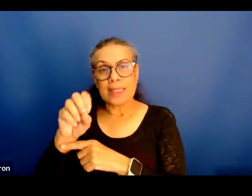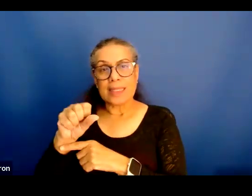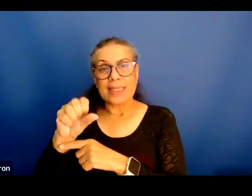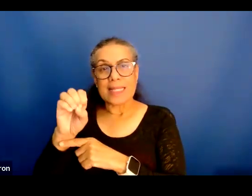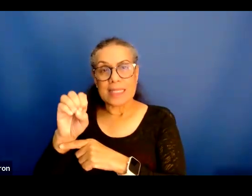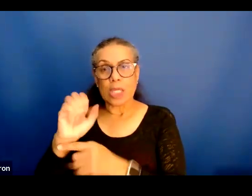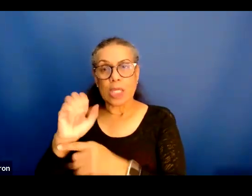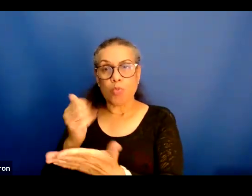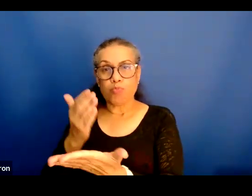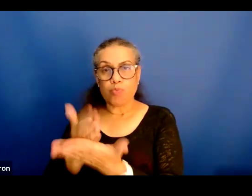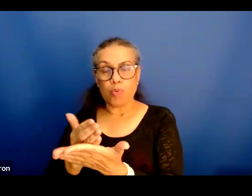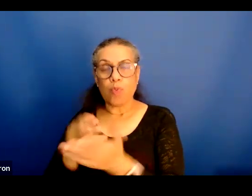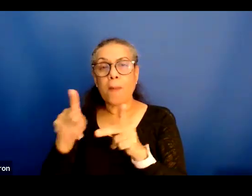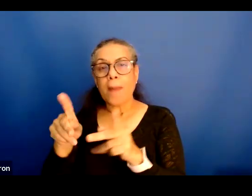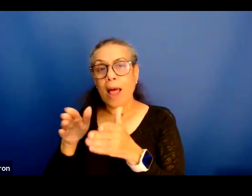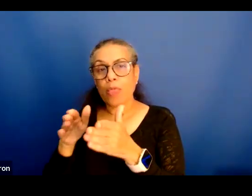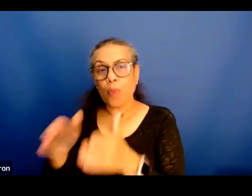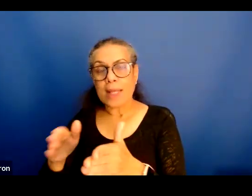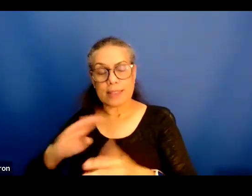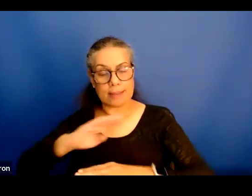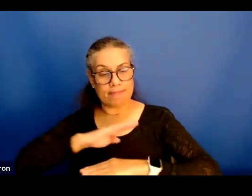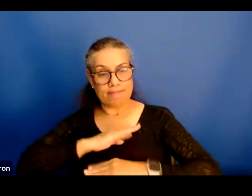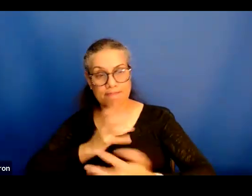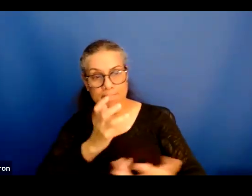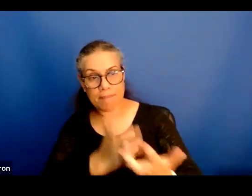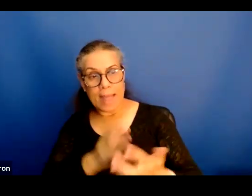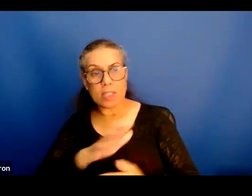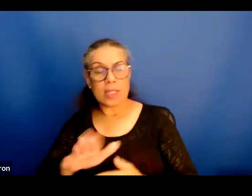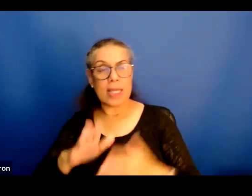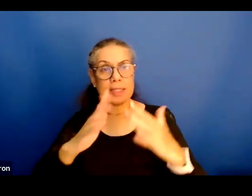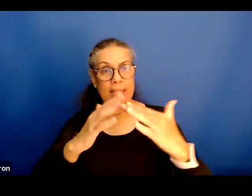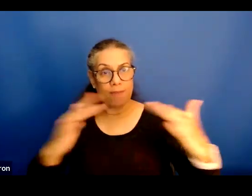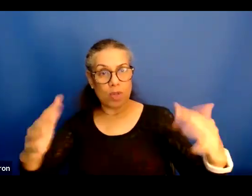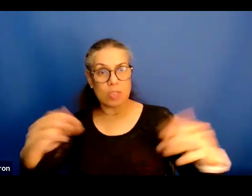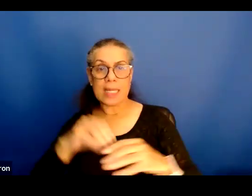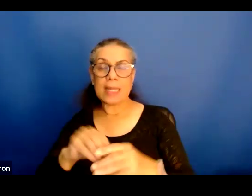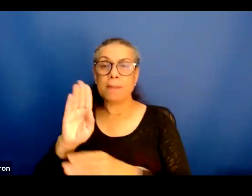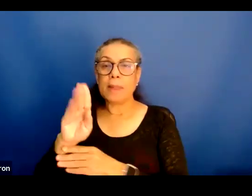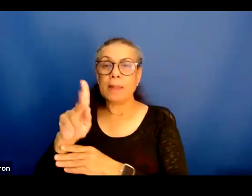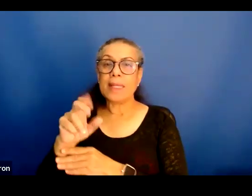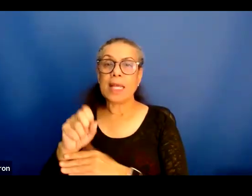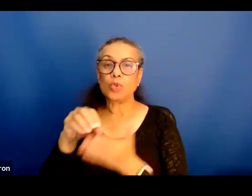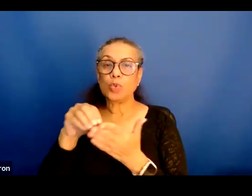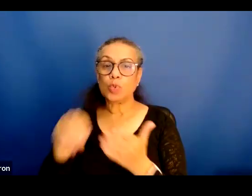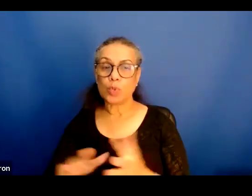program pathways to meet the linguistic diversity of our Boston Public School students.